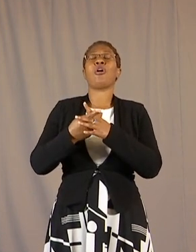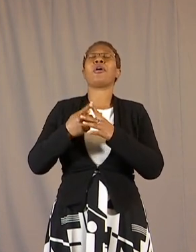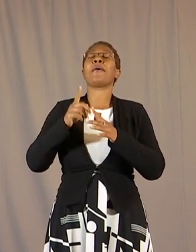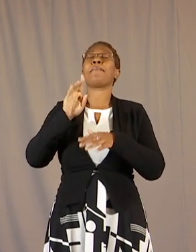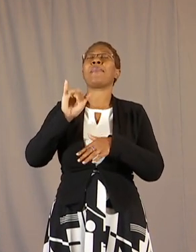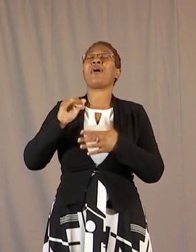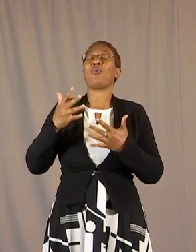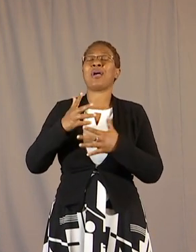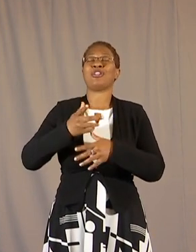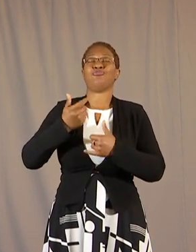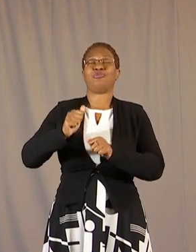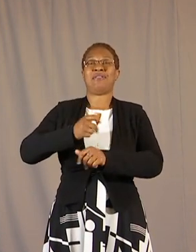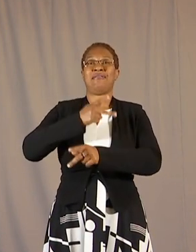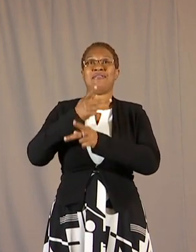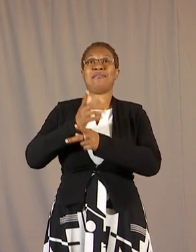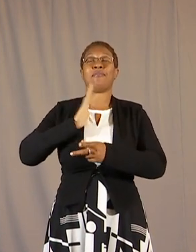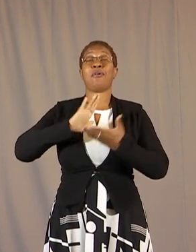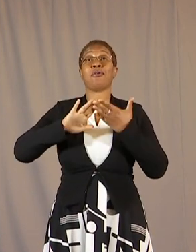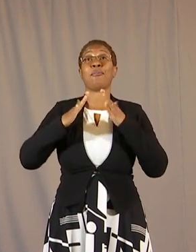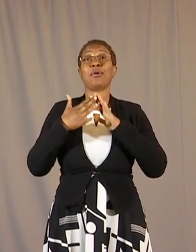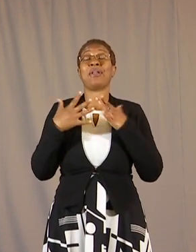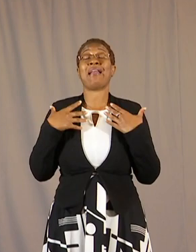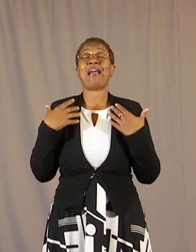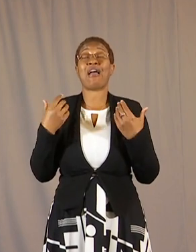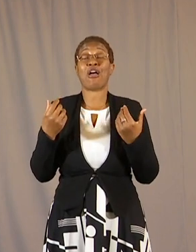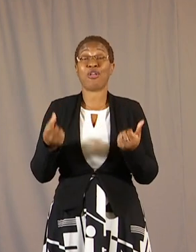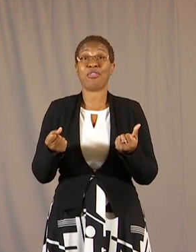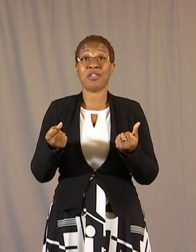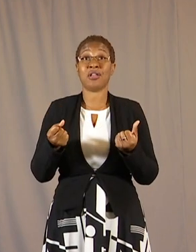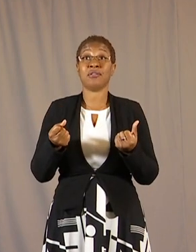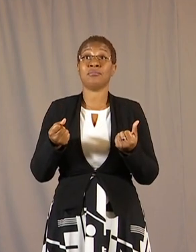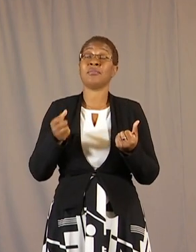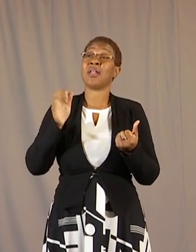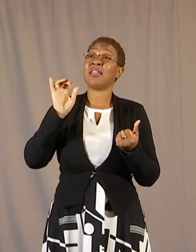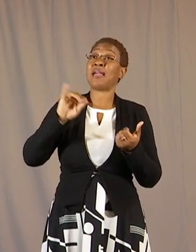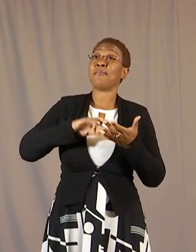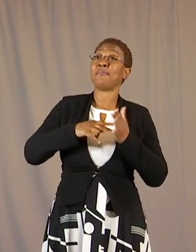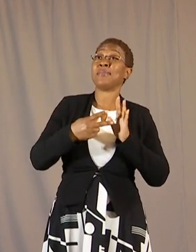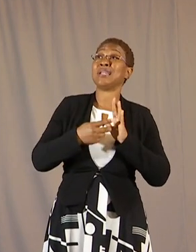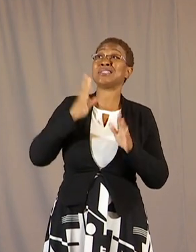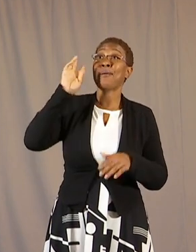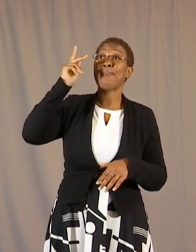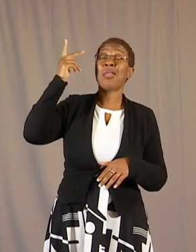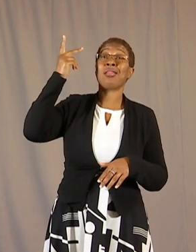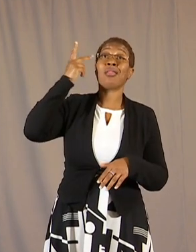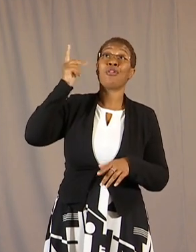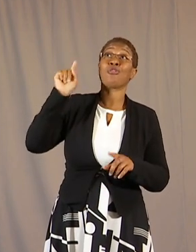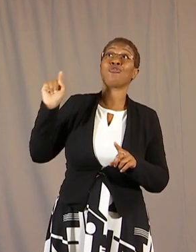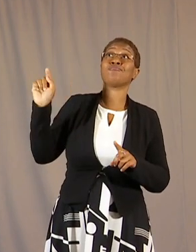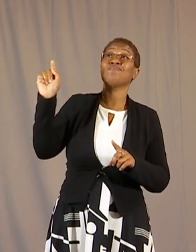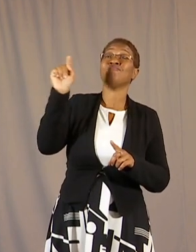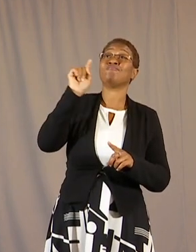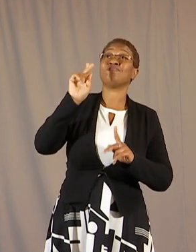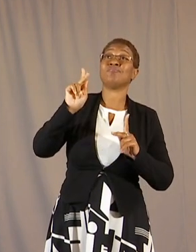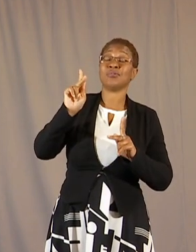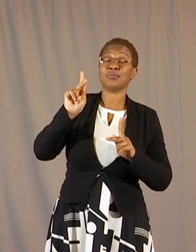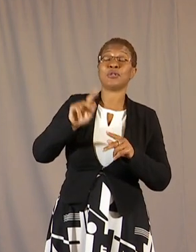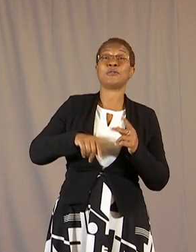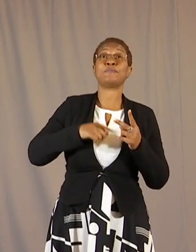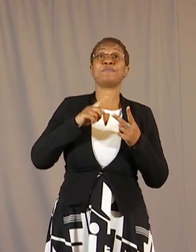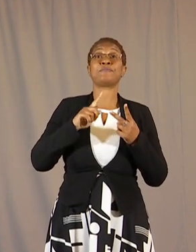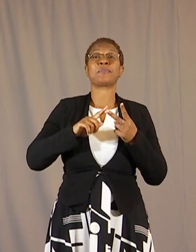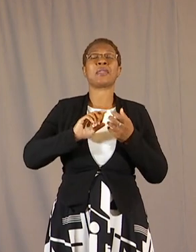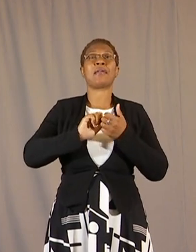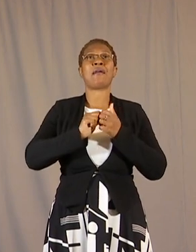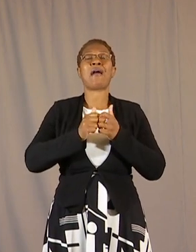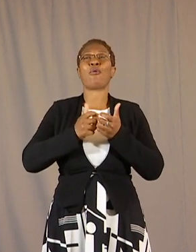healthy and the well-being. But that's going to take political will, That's going to be, I think, as you mentioned, how we talk